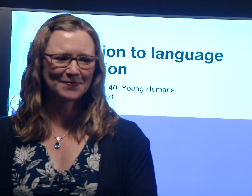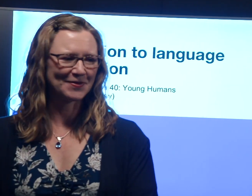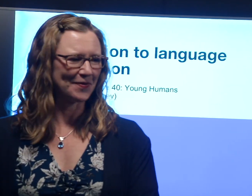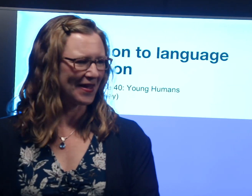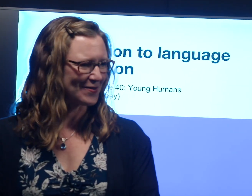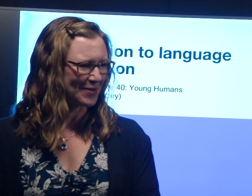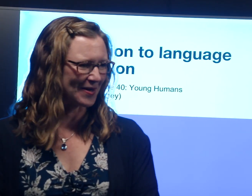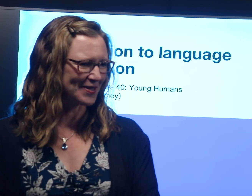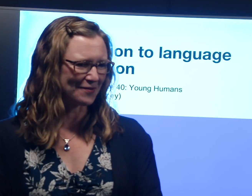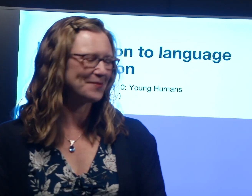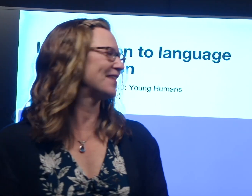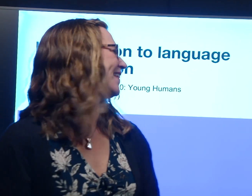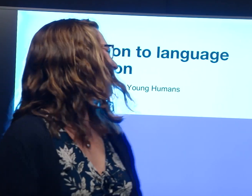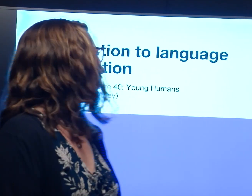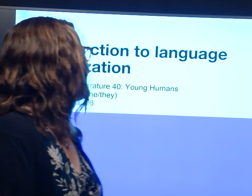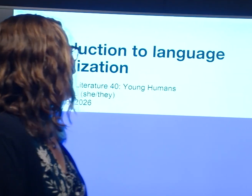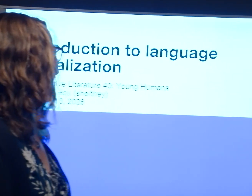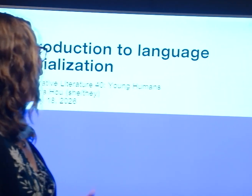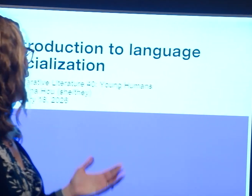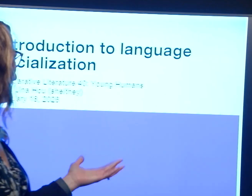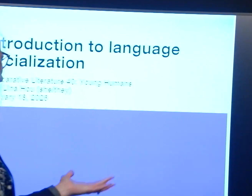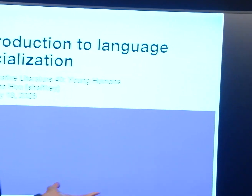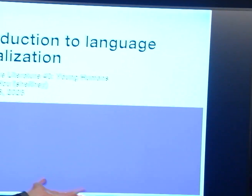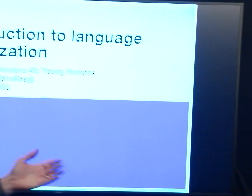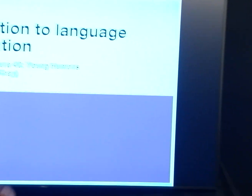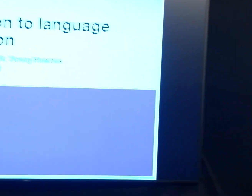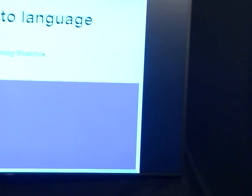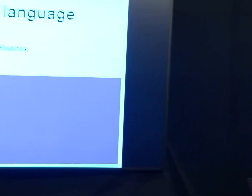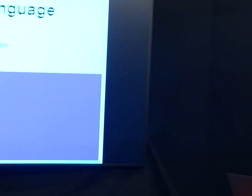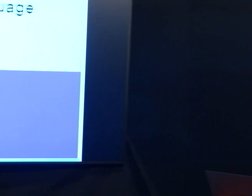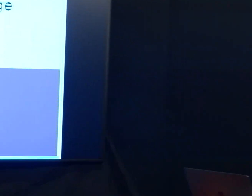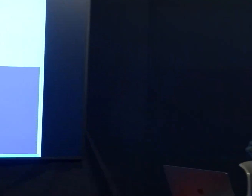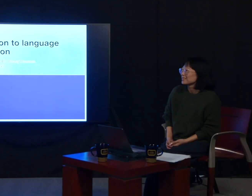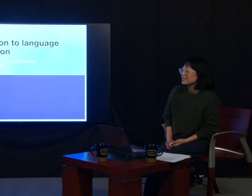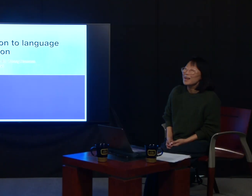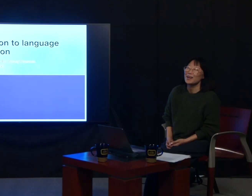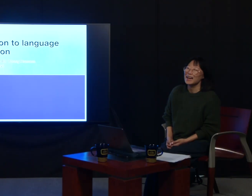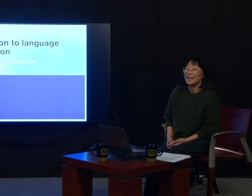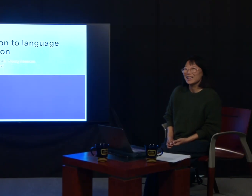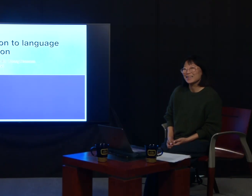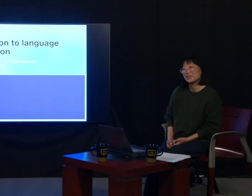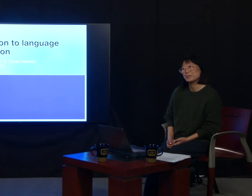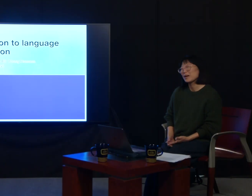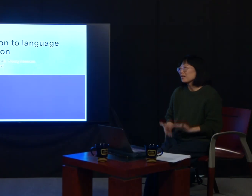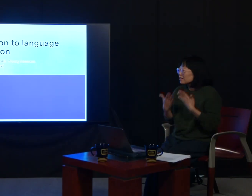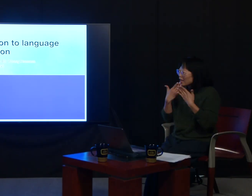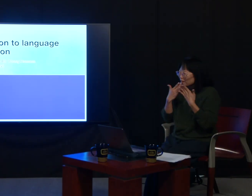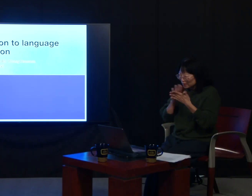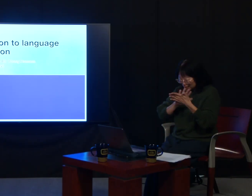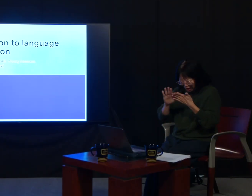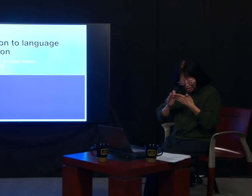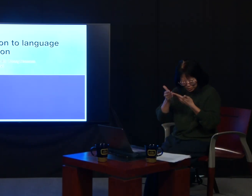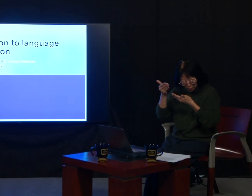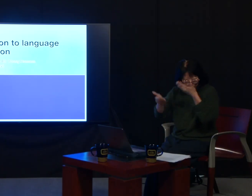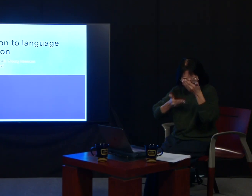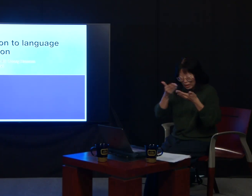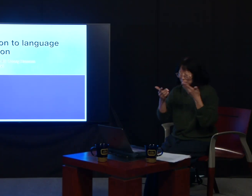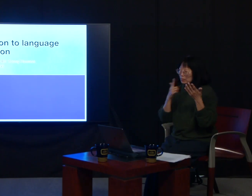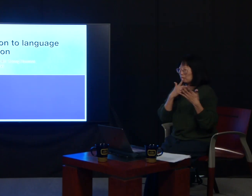So thank you so much, everyone, and thank you, Professor Hou. The floor is yours. Okay, well, thank you so much for the nice